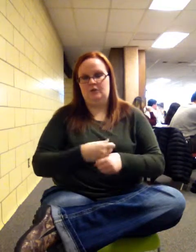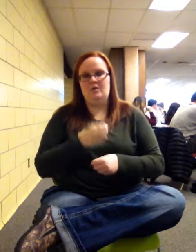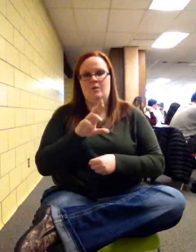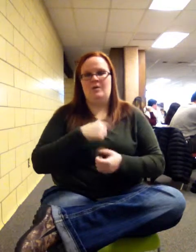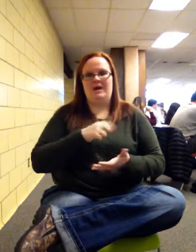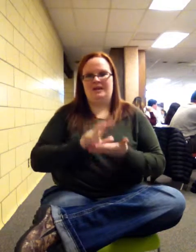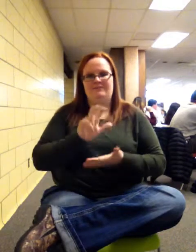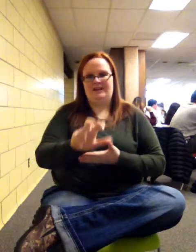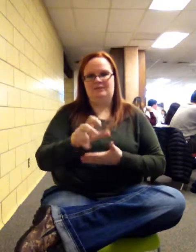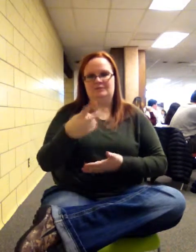years.